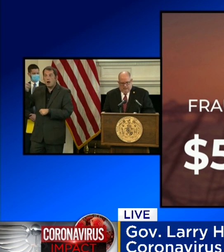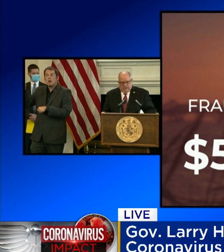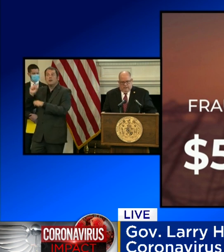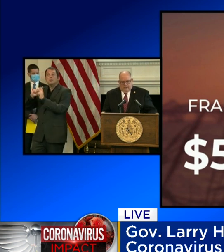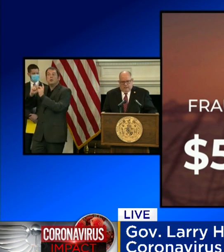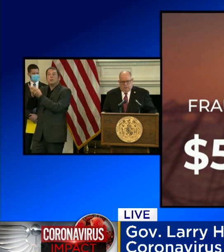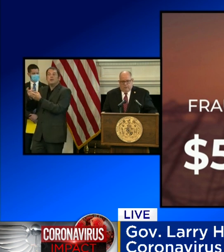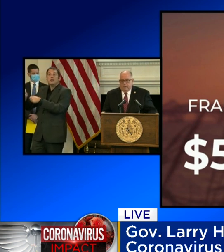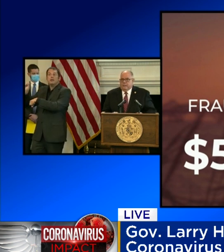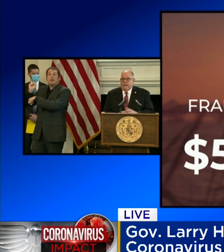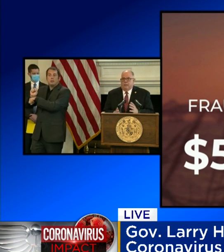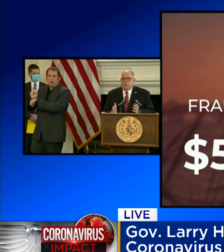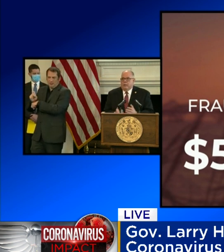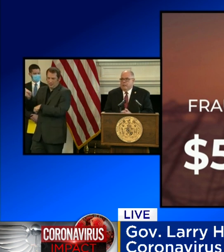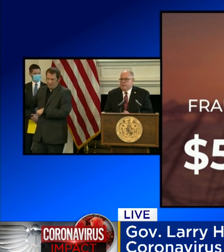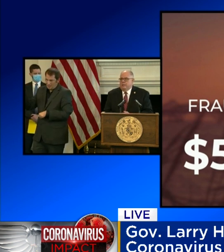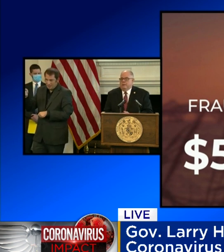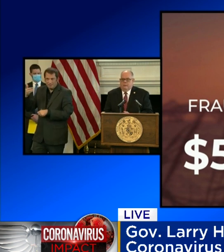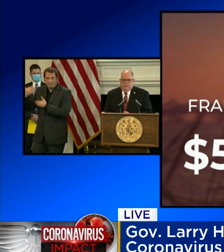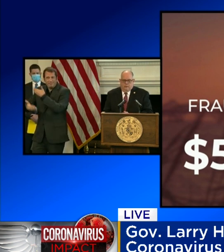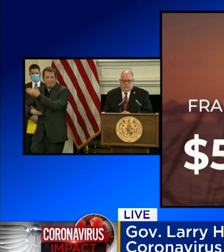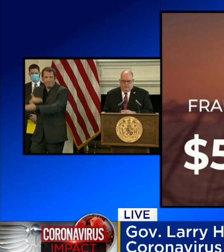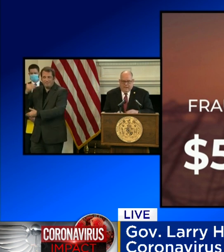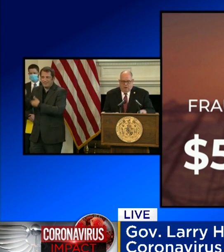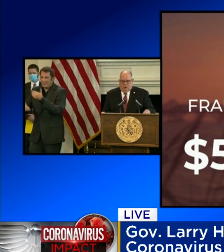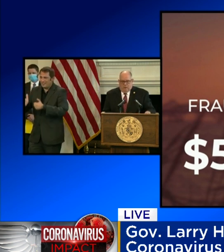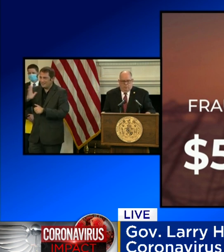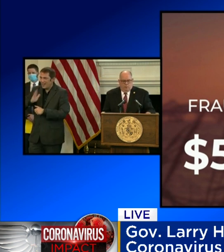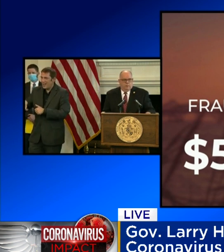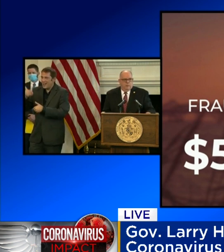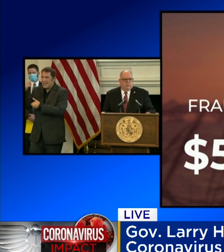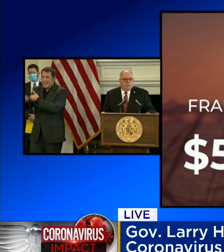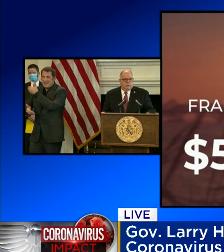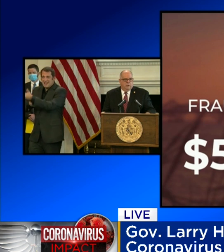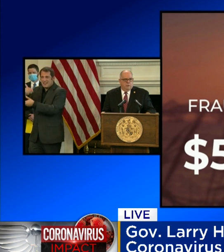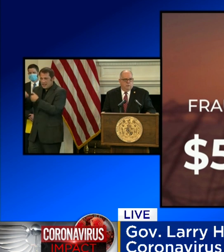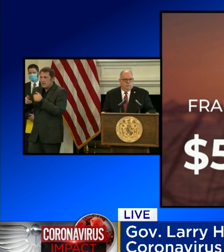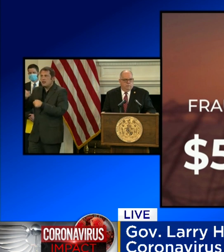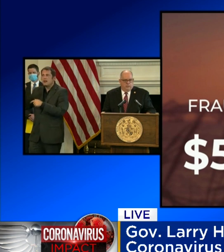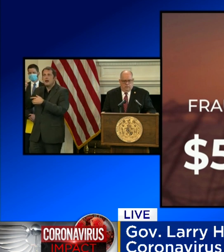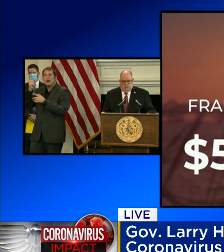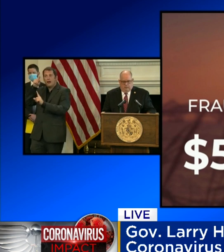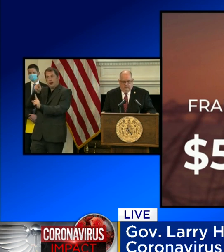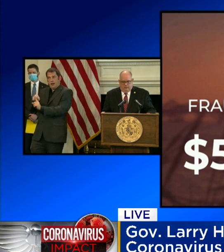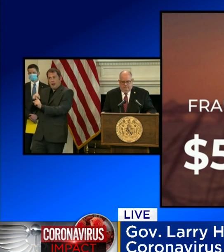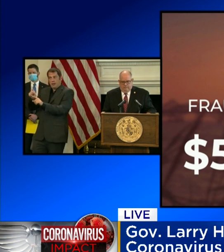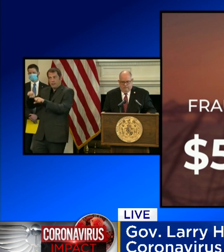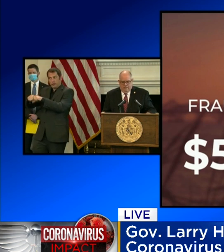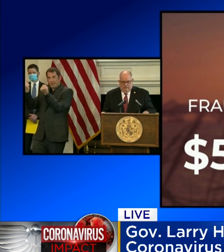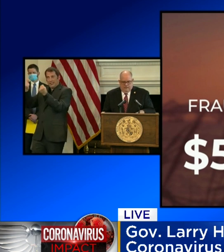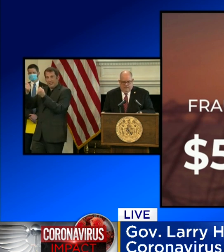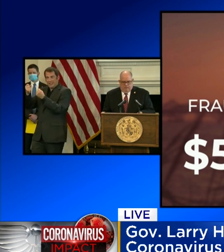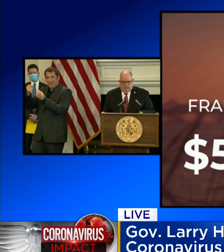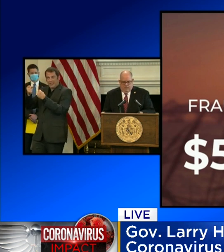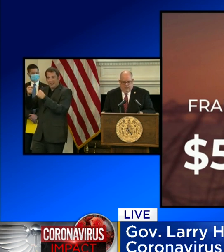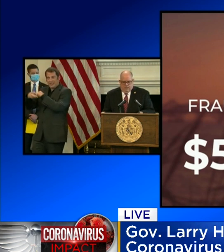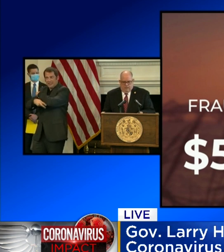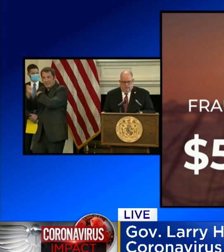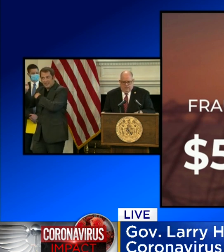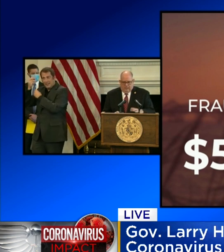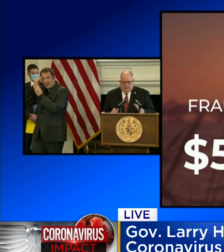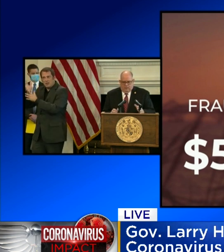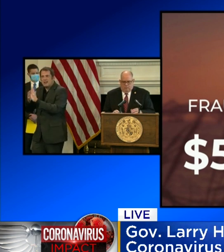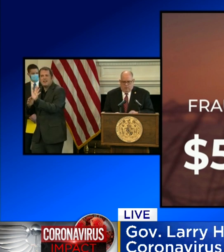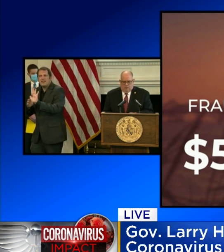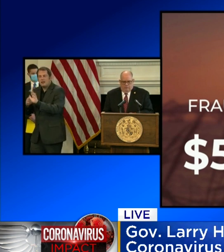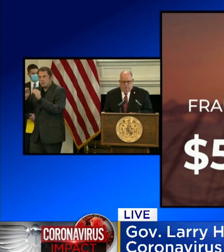experienced any breach of our unemployment insurance information system. And Maryland claimants' personal